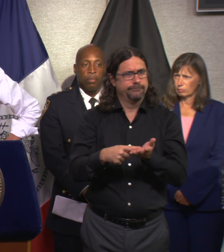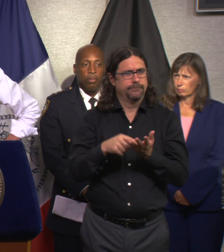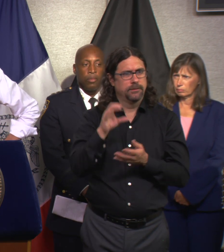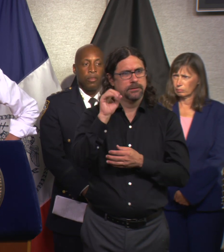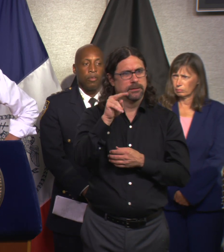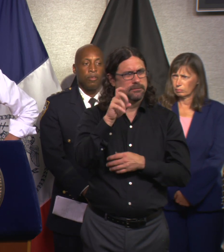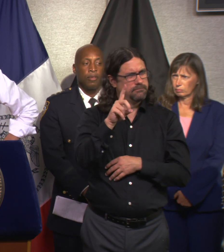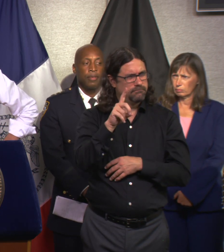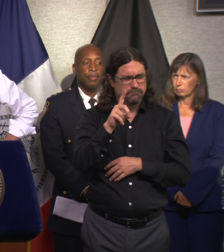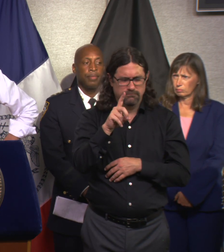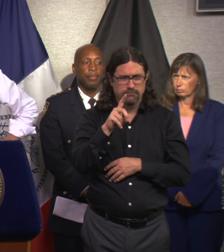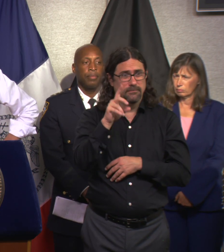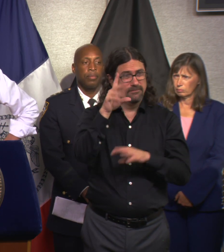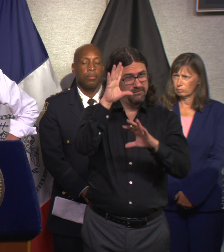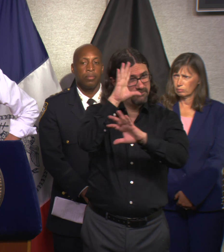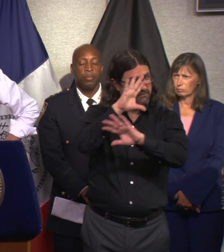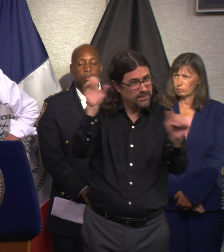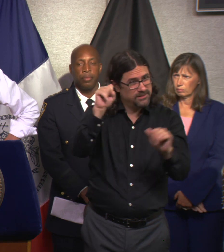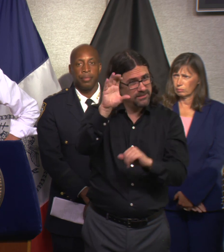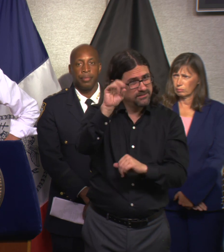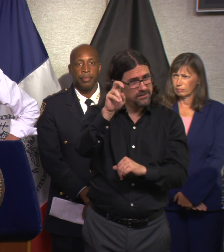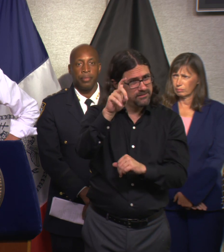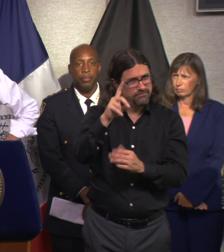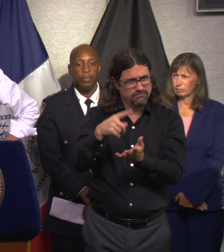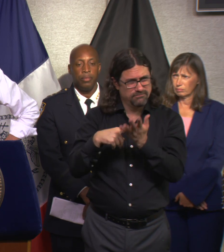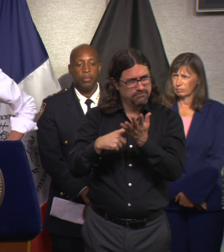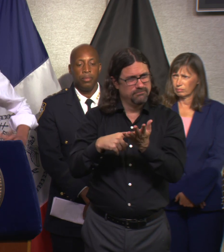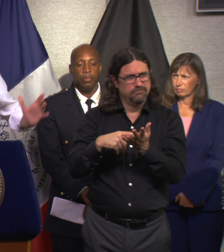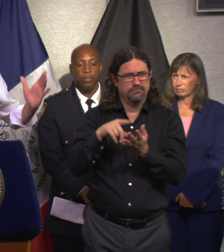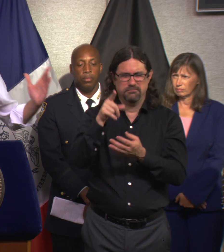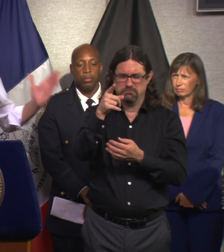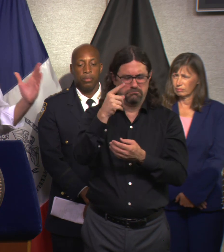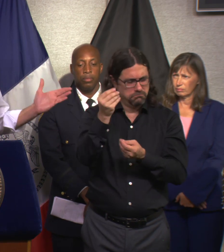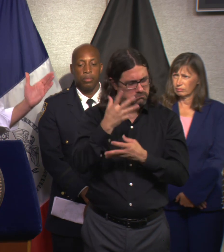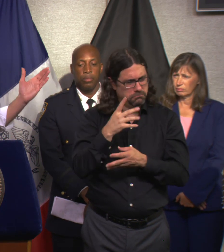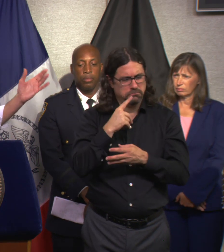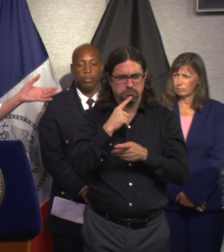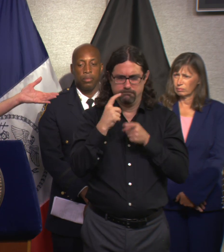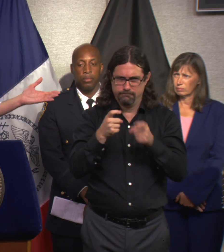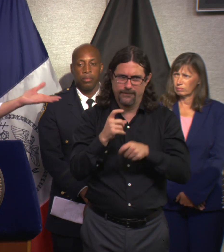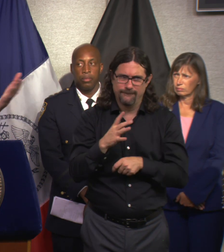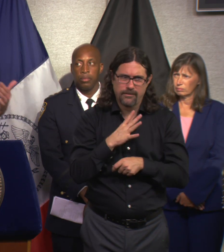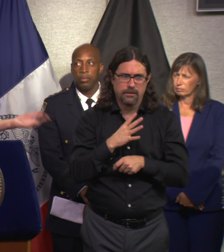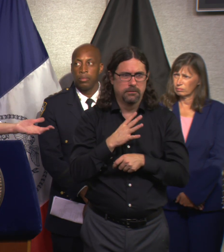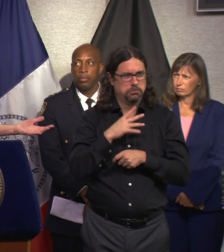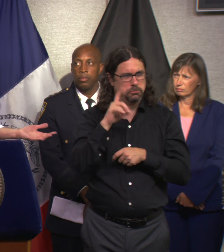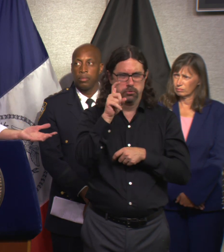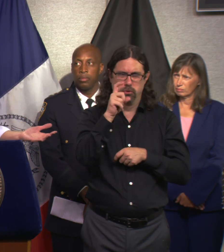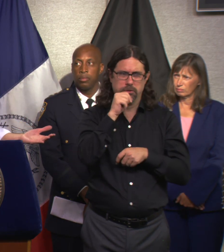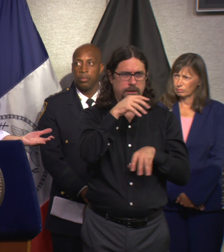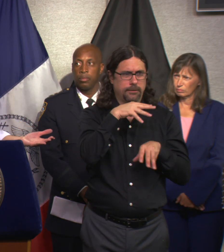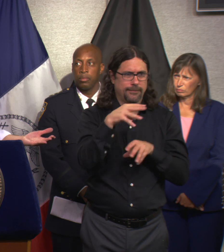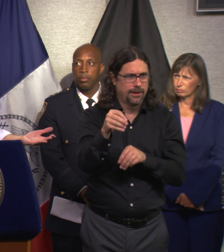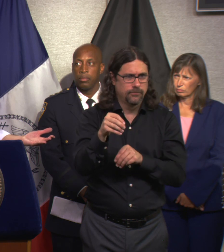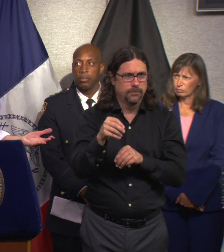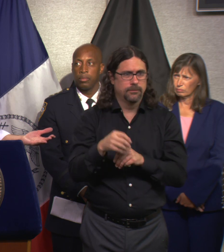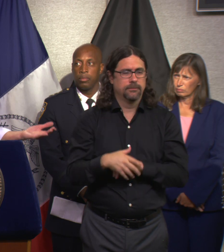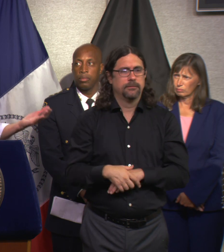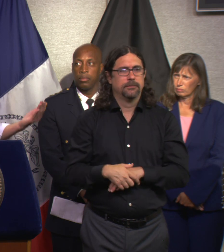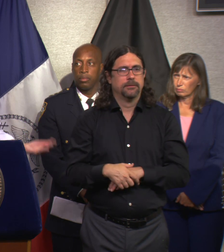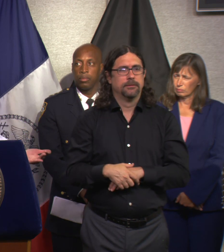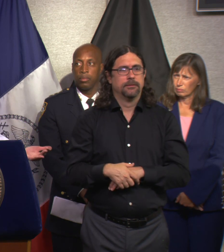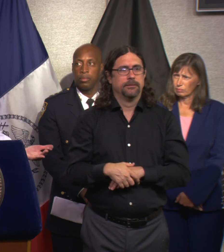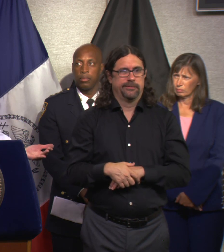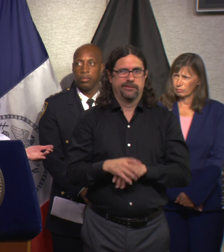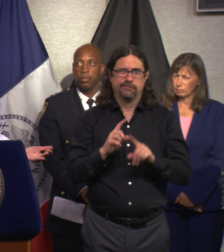of assurances, but I'm also very upset with what happened on Saturday, not just because it happened, but because we're still getting mixed messages